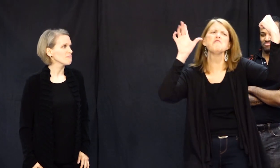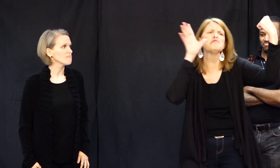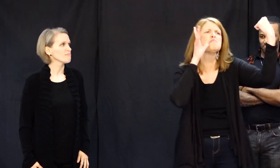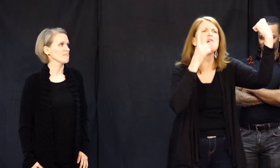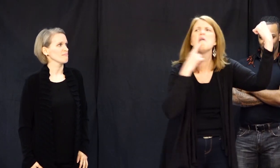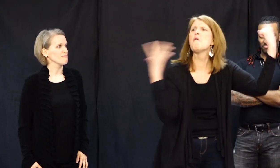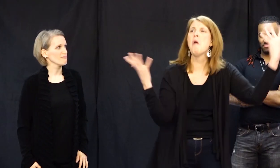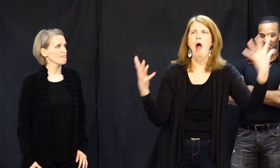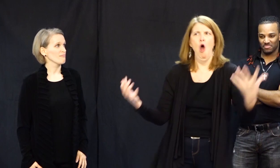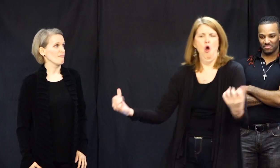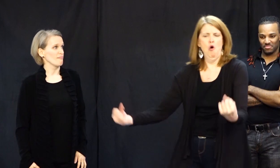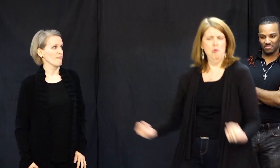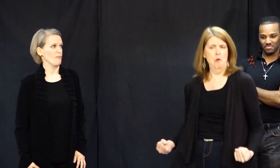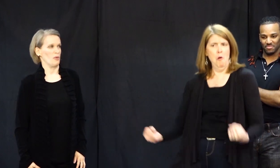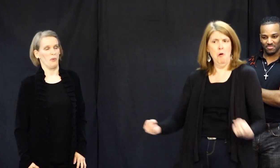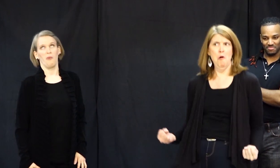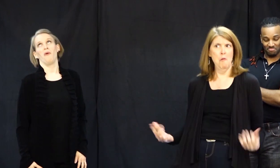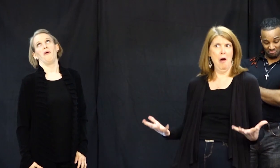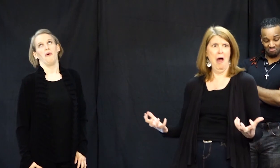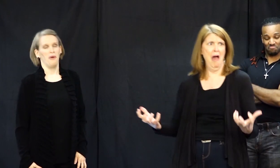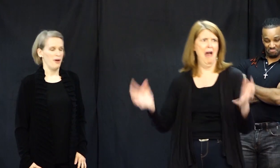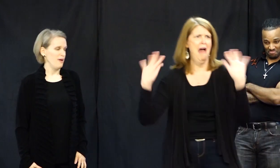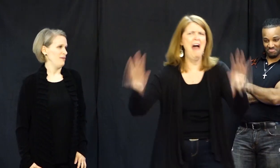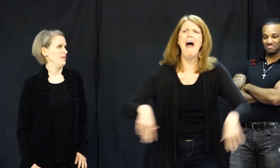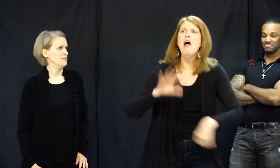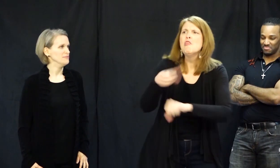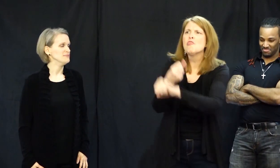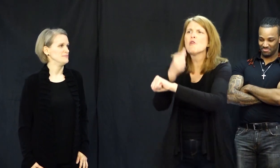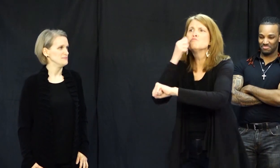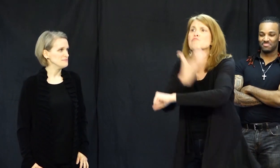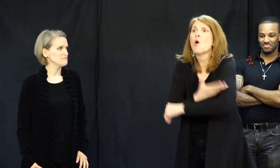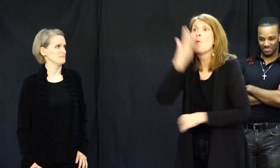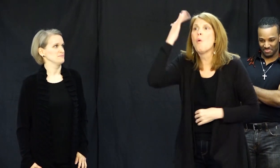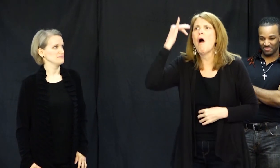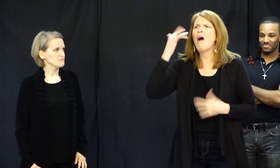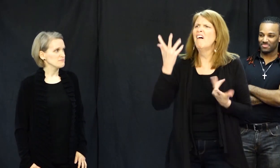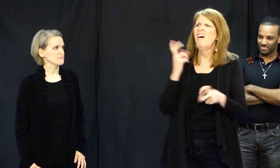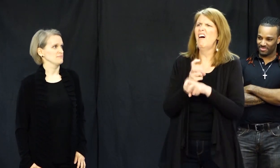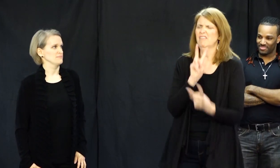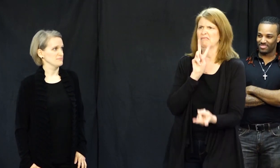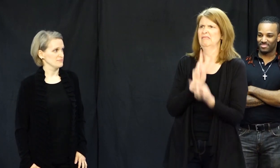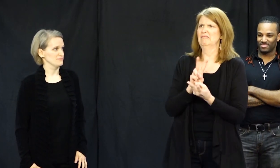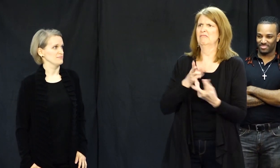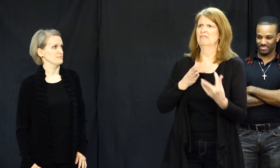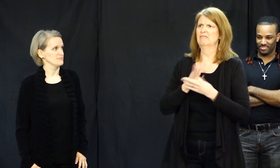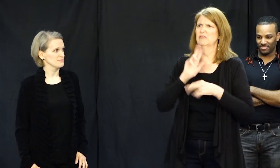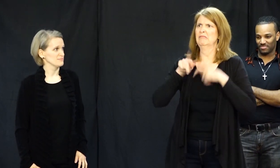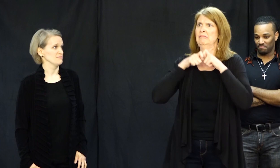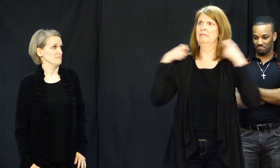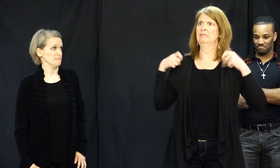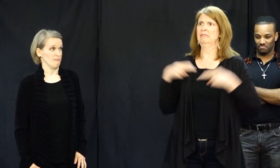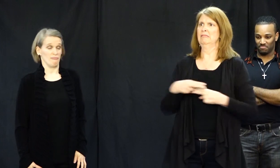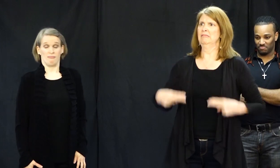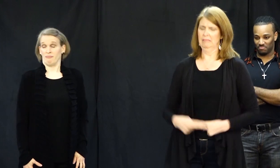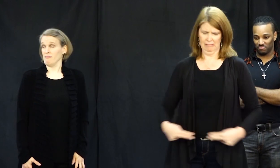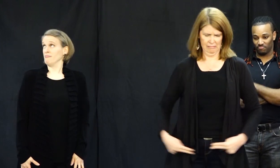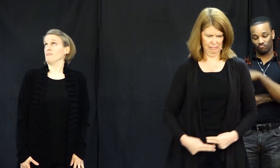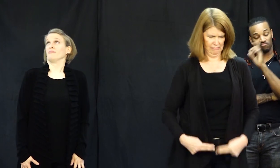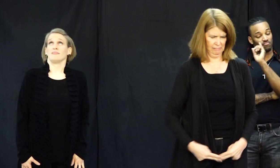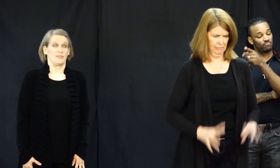heard your mother said, come again. Lock up your daughters and horses. Of course, it's hard to have intercourse over 4 sets of corsets. Wow.